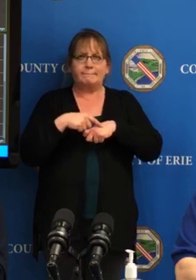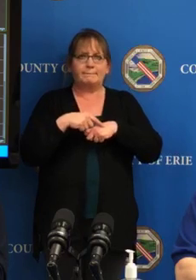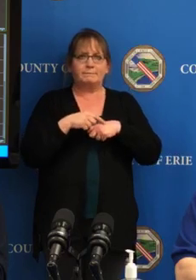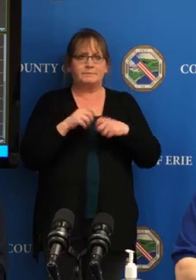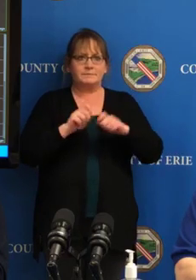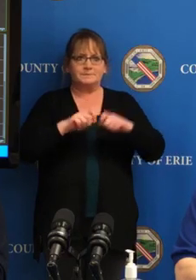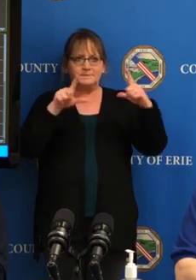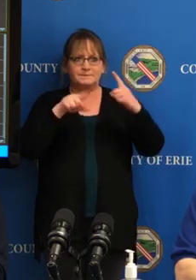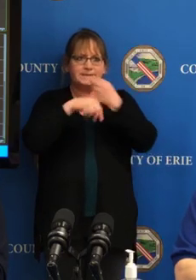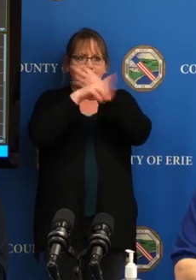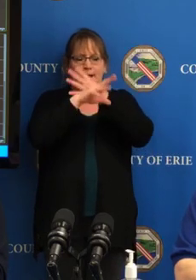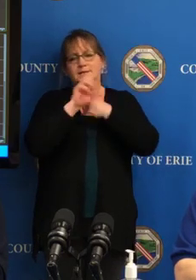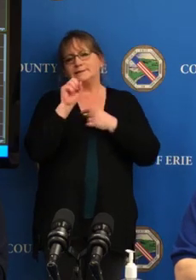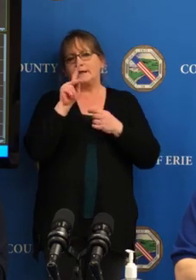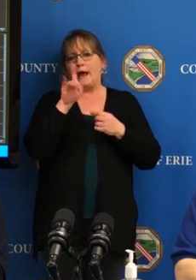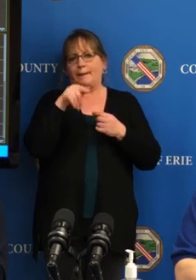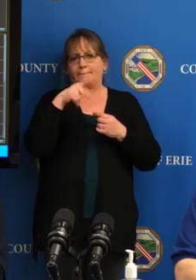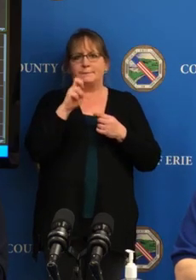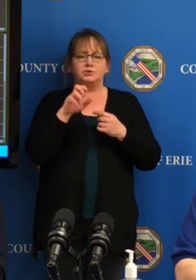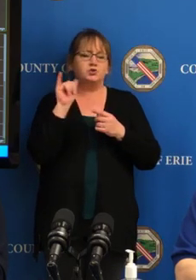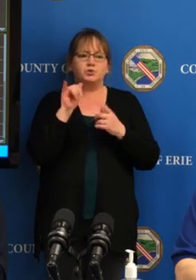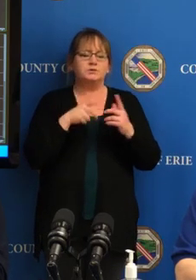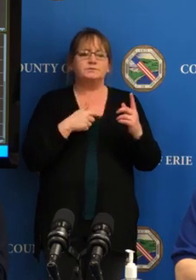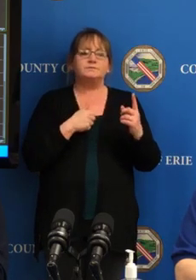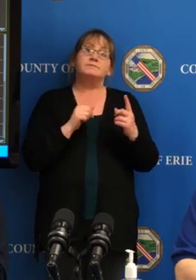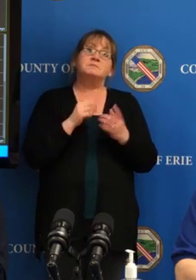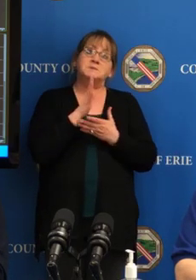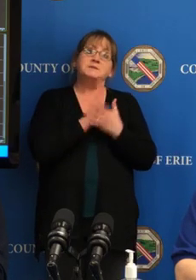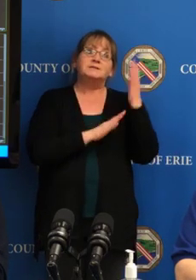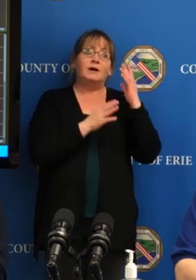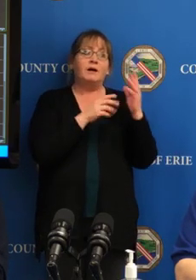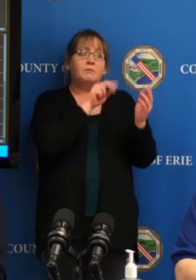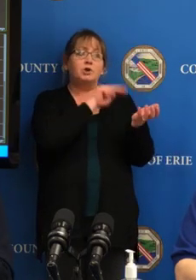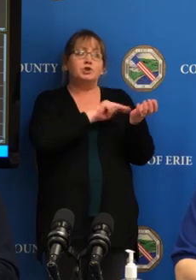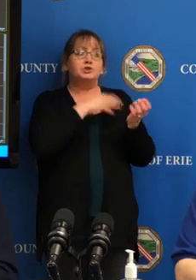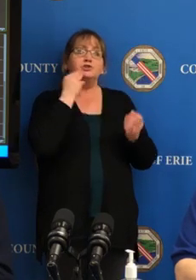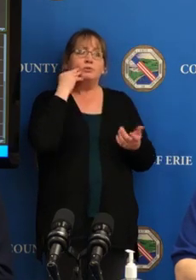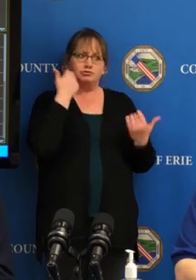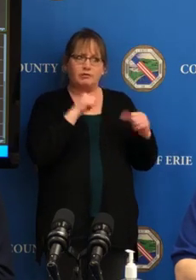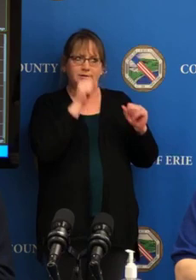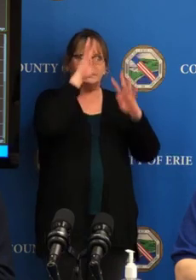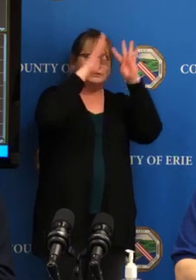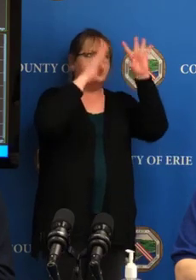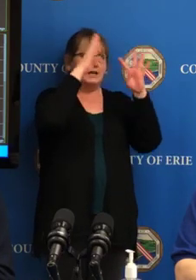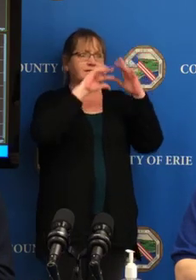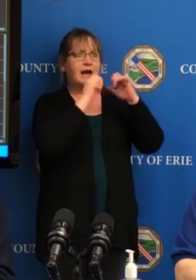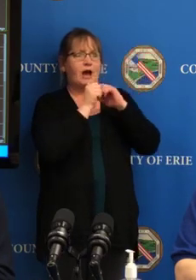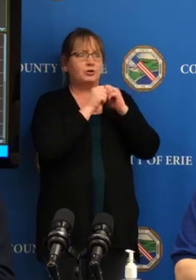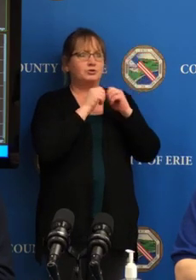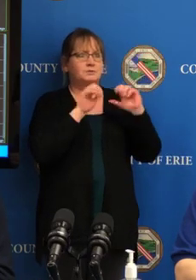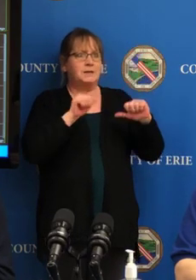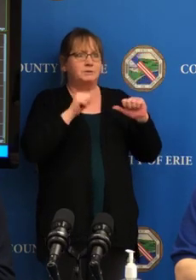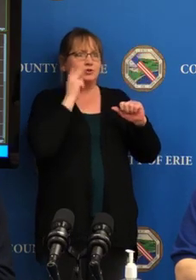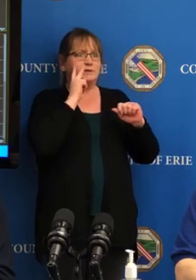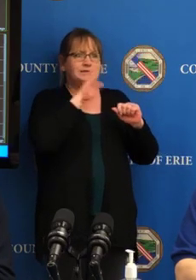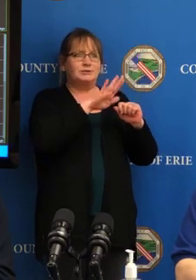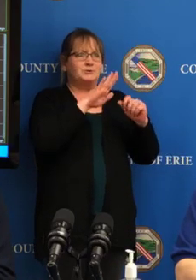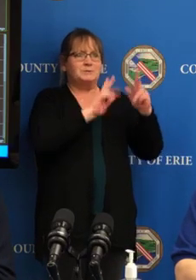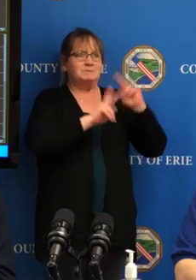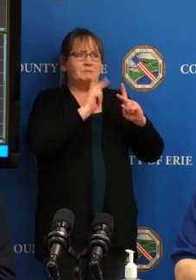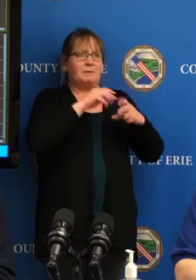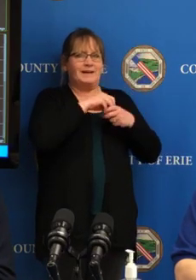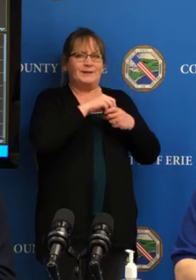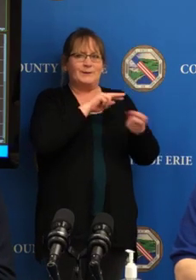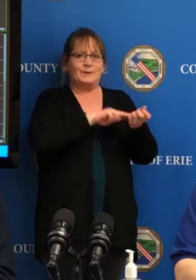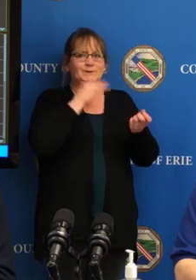also Skype. So some of the nursing homes are being creative with that. And if your nursing home that your